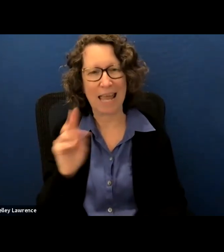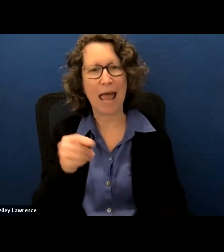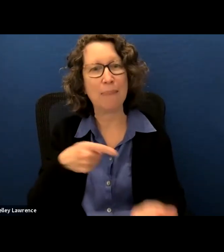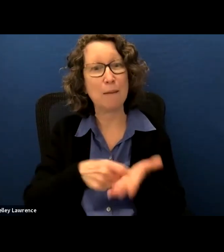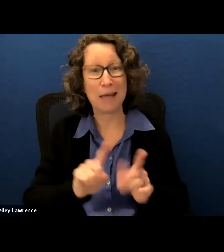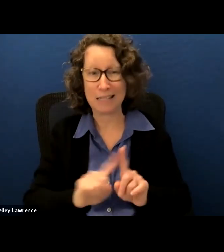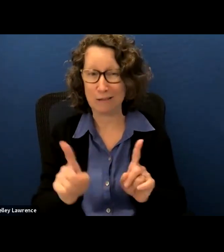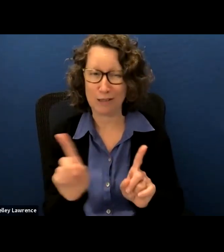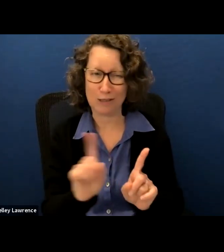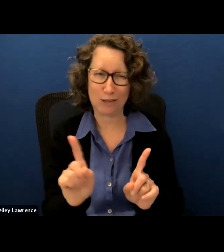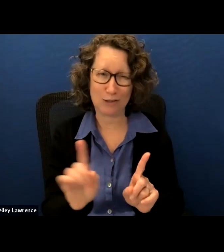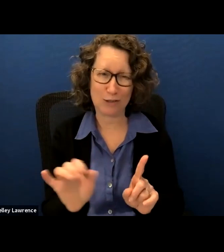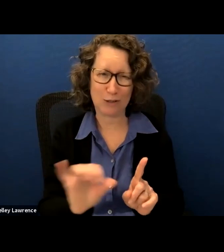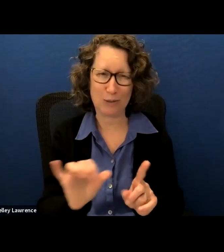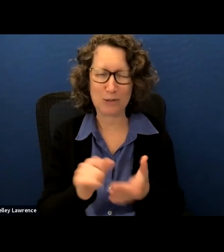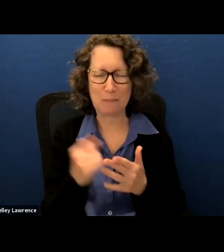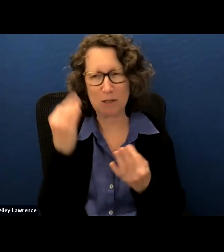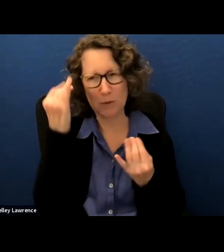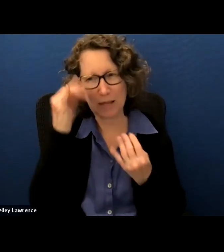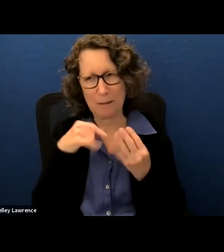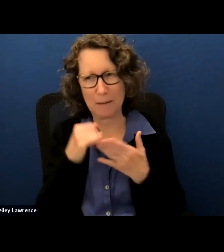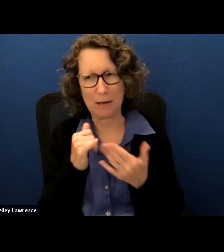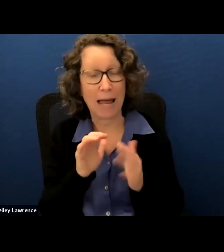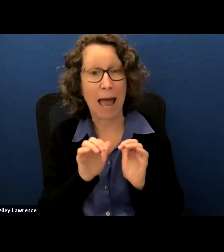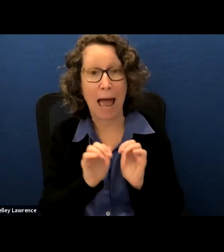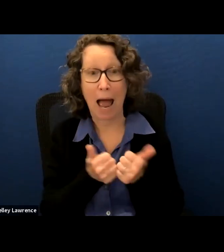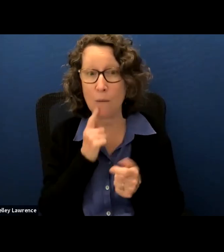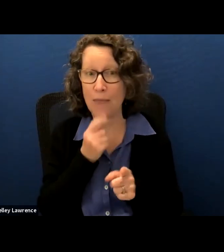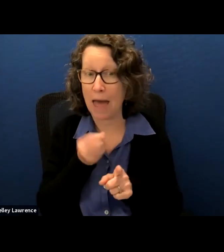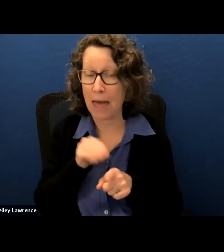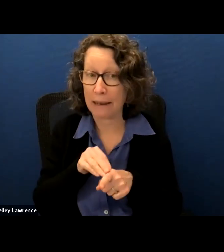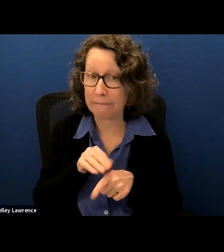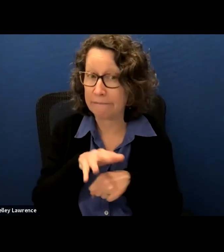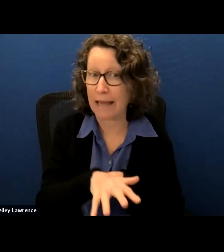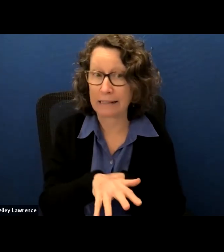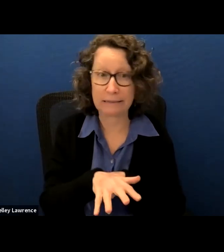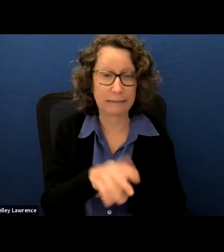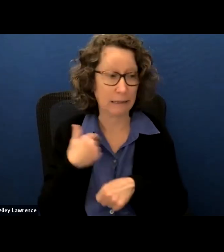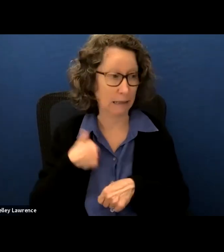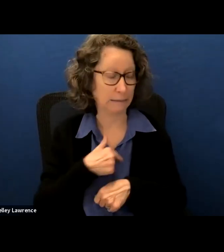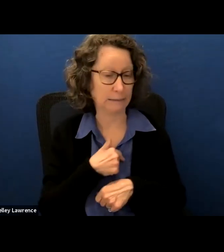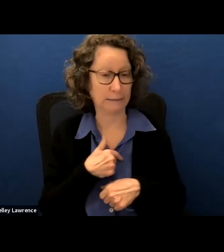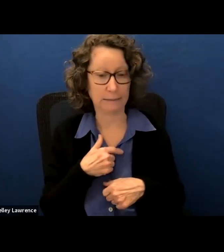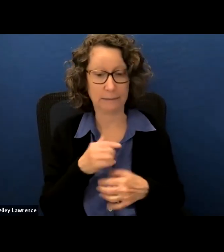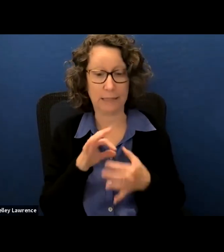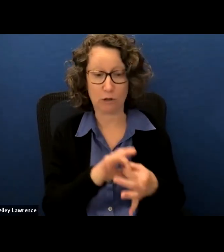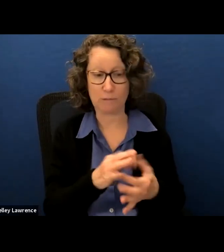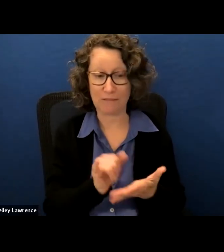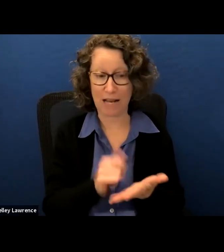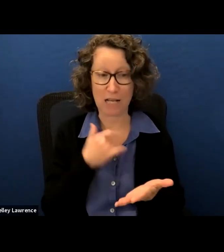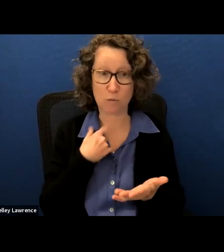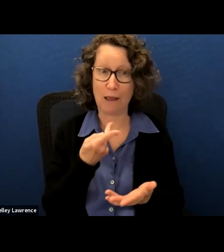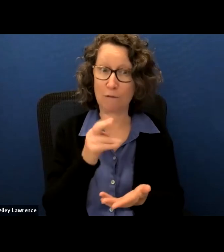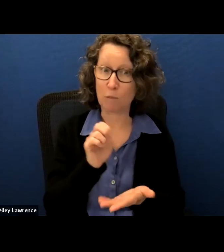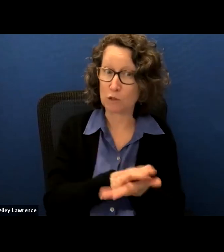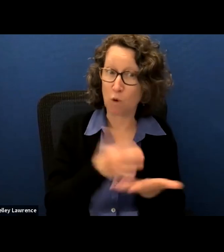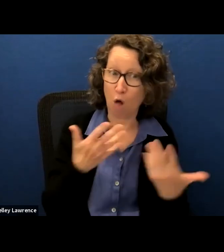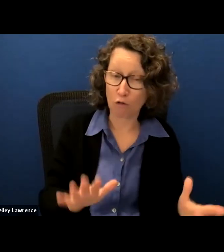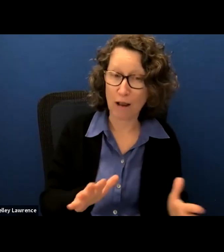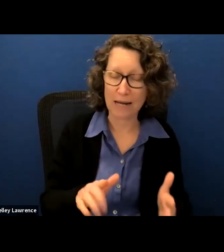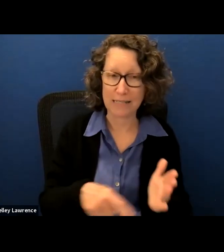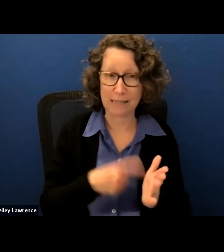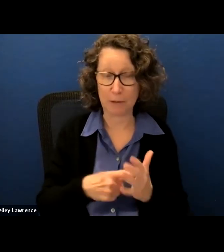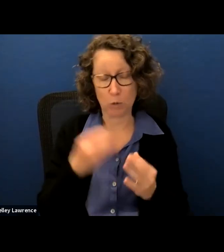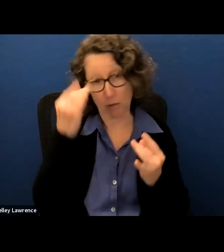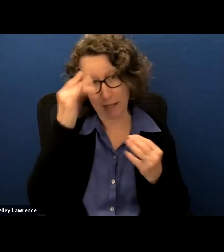differential too. So that's just something to think about. I don't know how that impacts us in terms of, because we do have preschools. And so just something